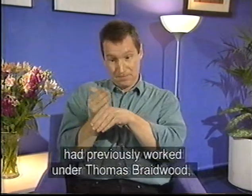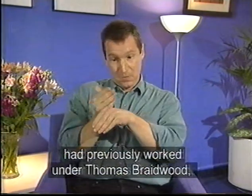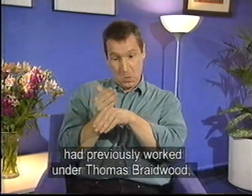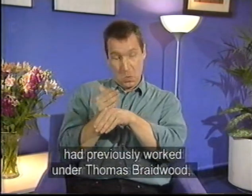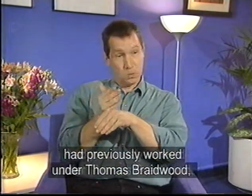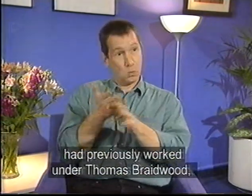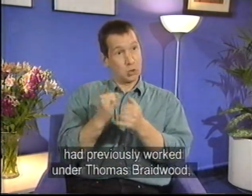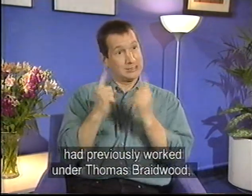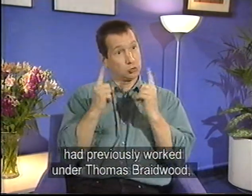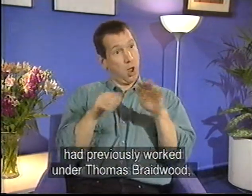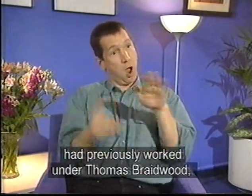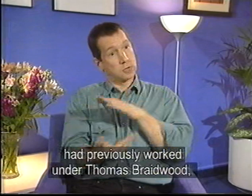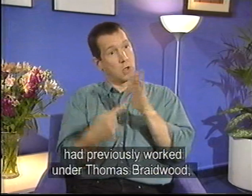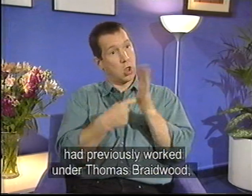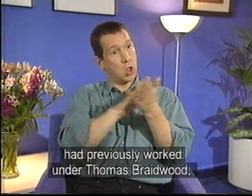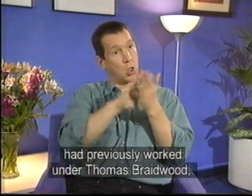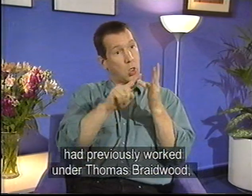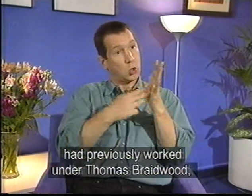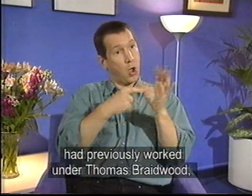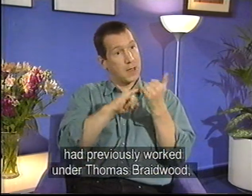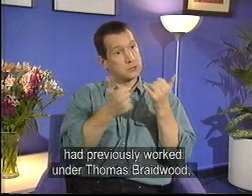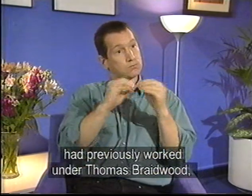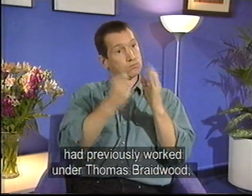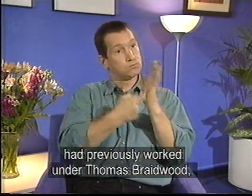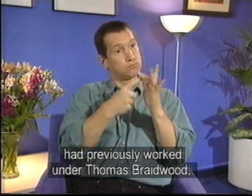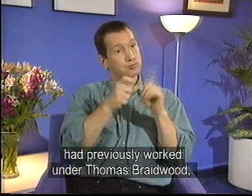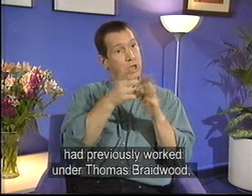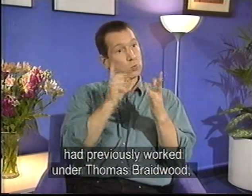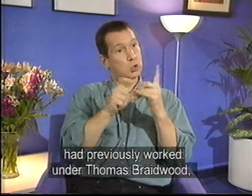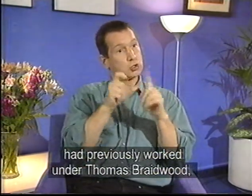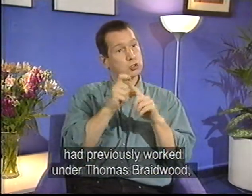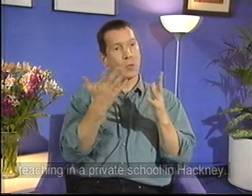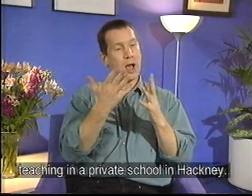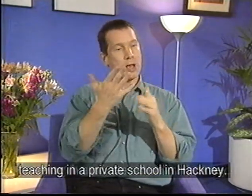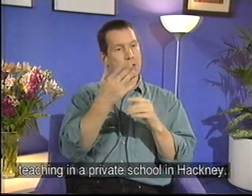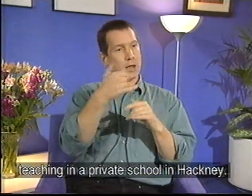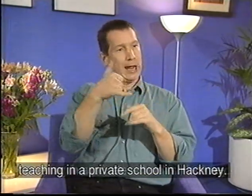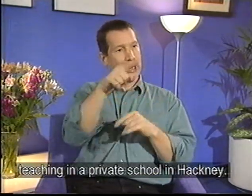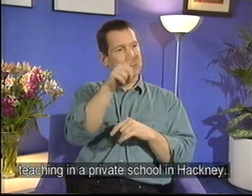worked under Thomas Braidwood, teaching in a private school in Hackney.